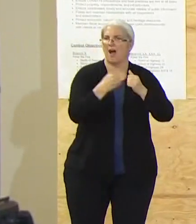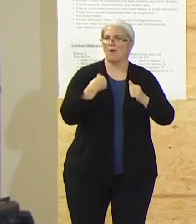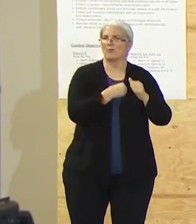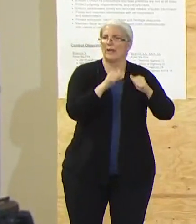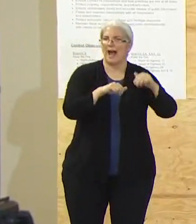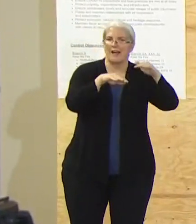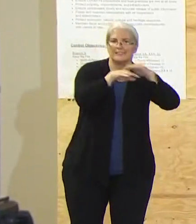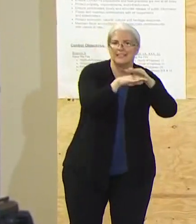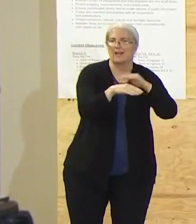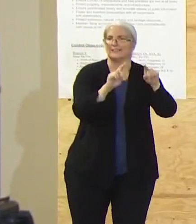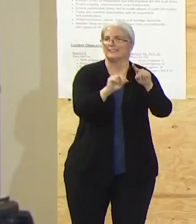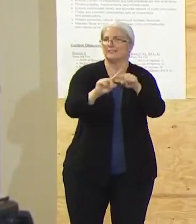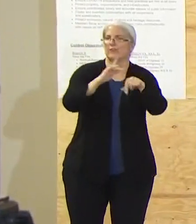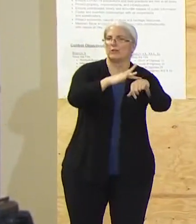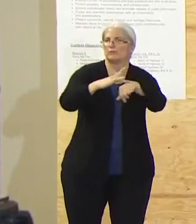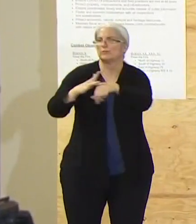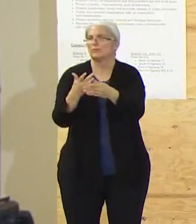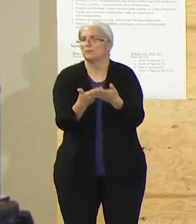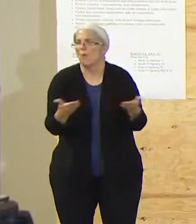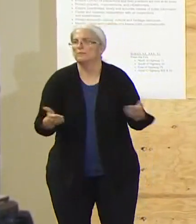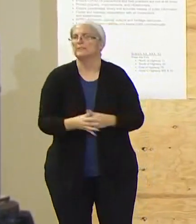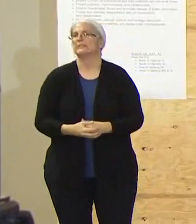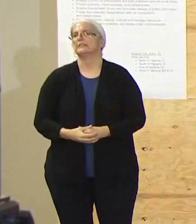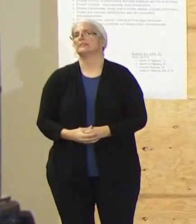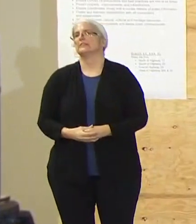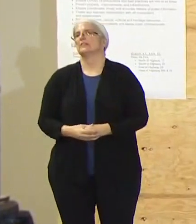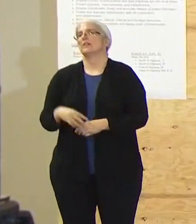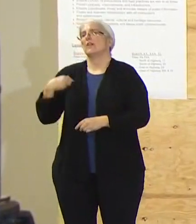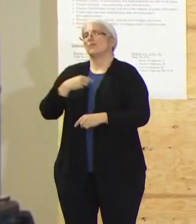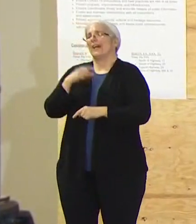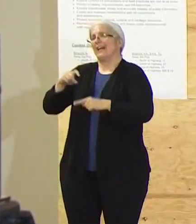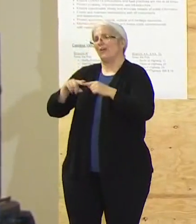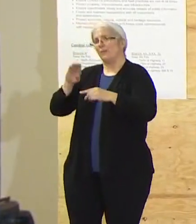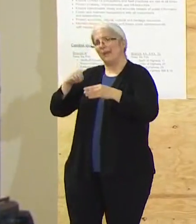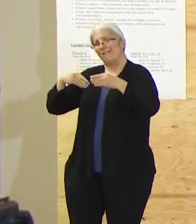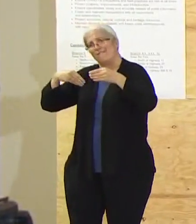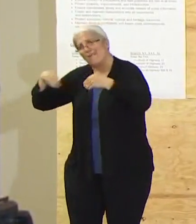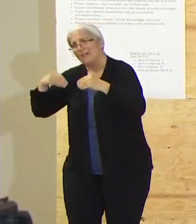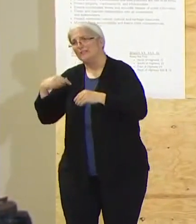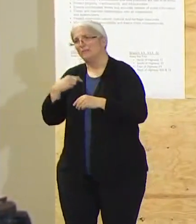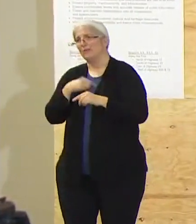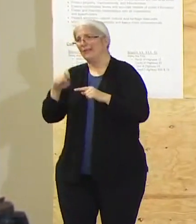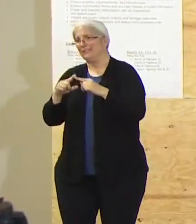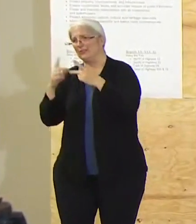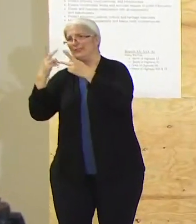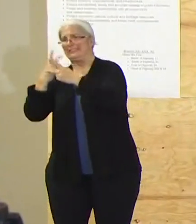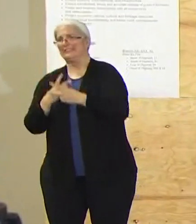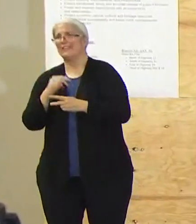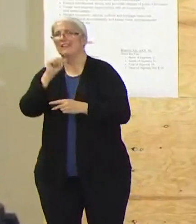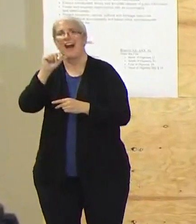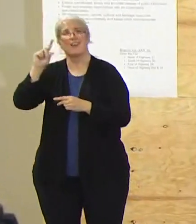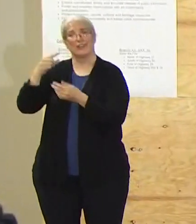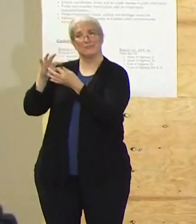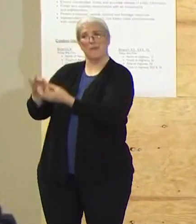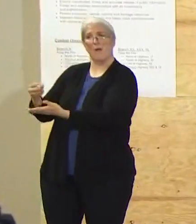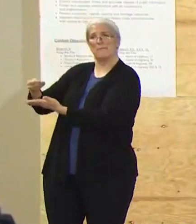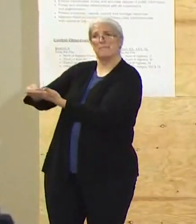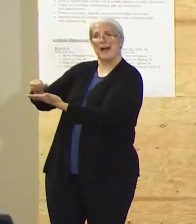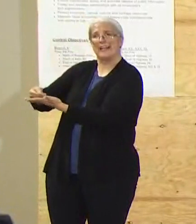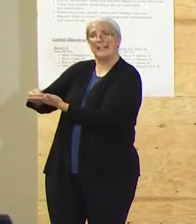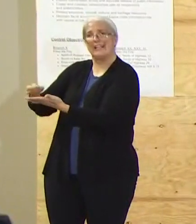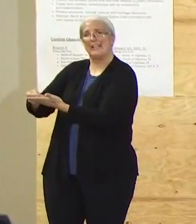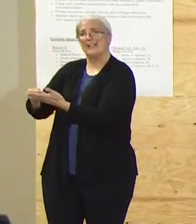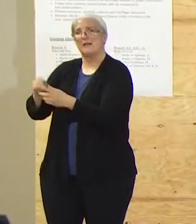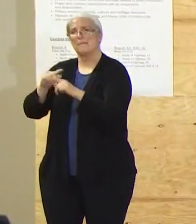more resourceful from a flexibility perspective in terms of our mindset. It's not just about money. Again, it's about providing the flexibility